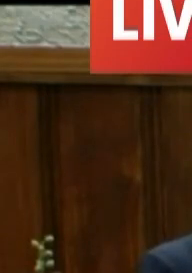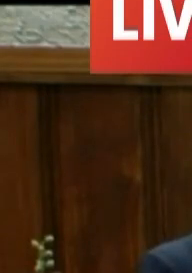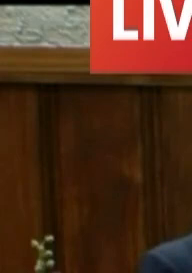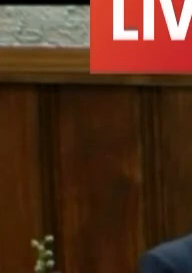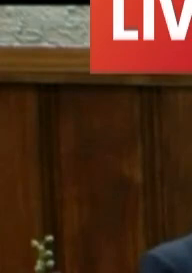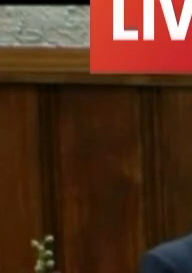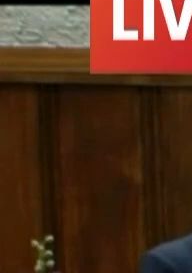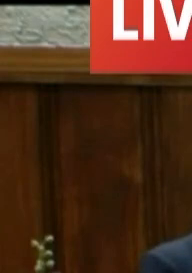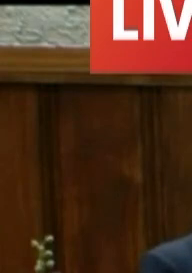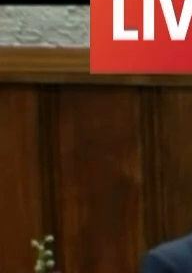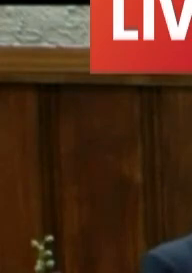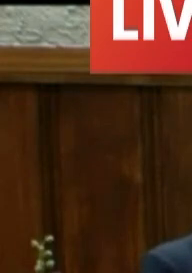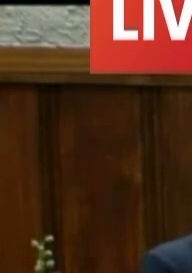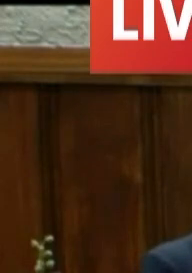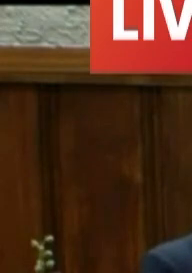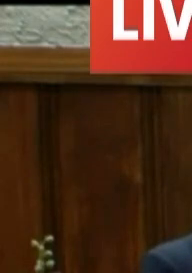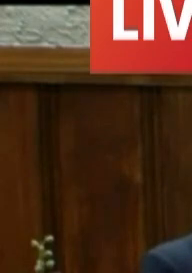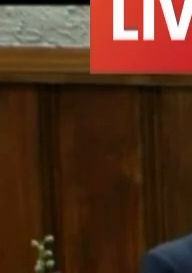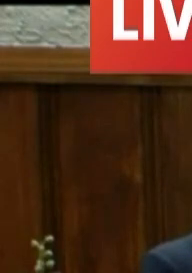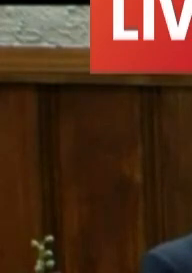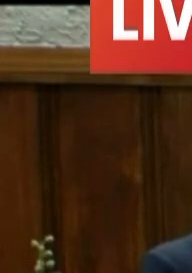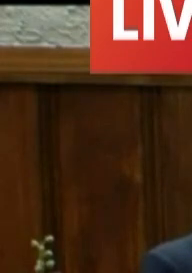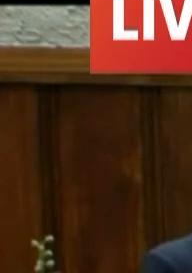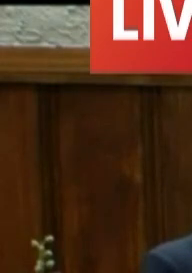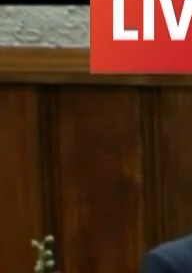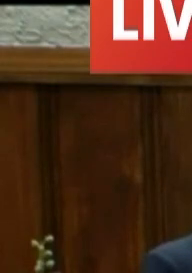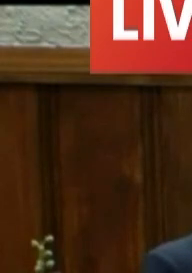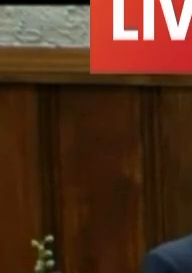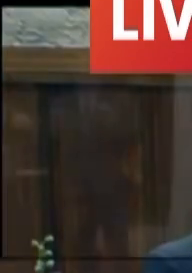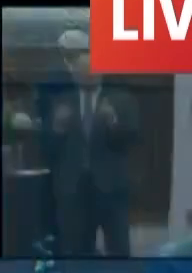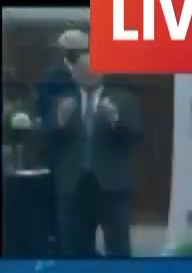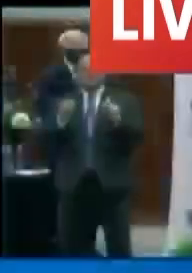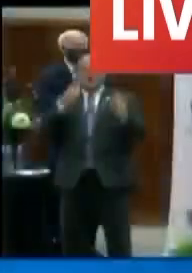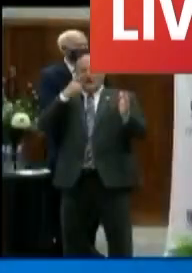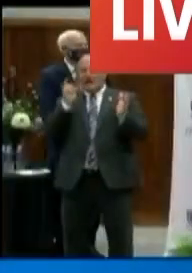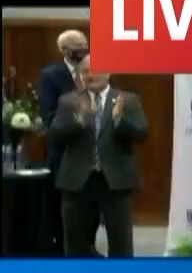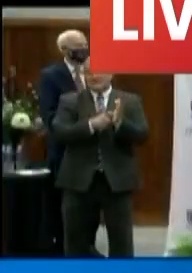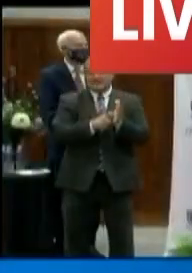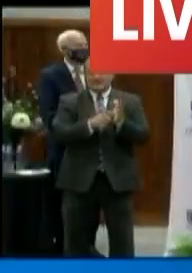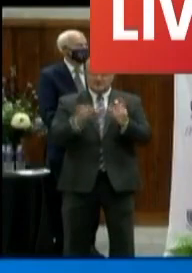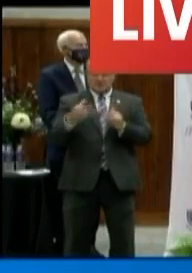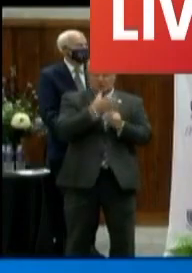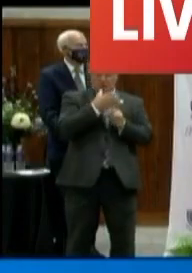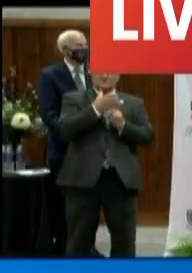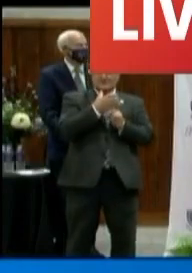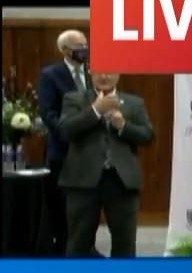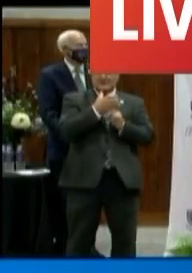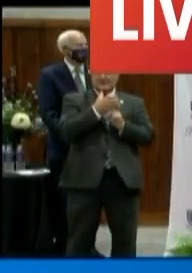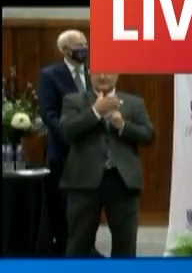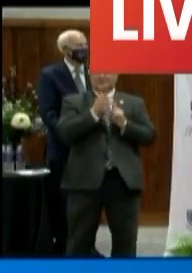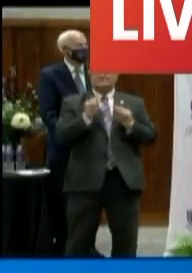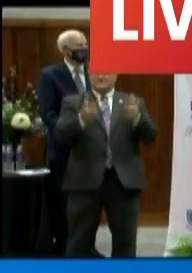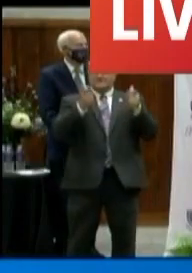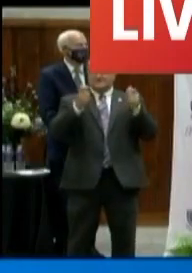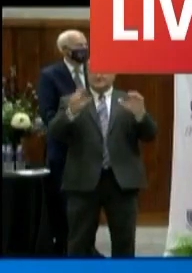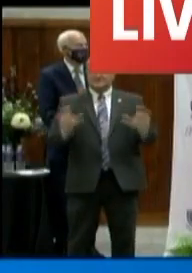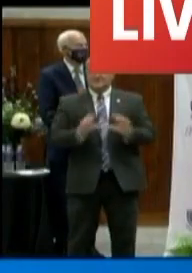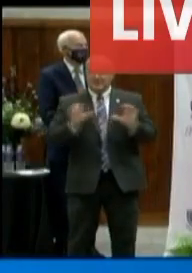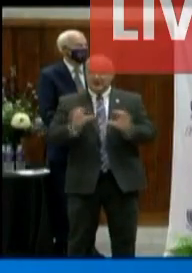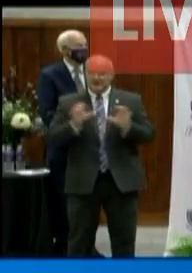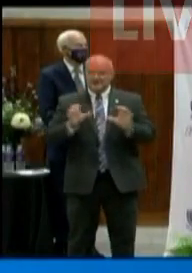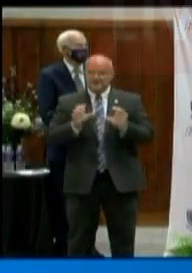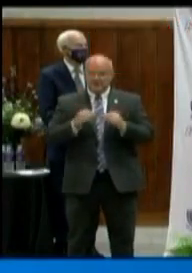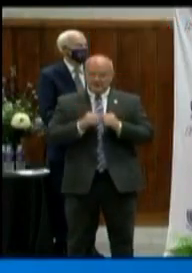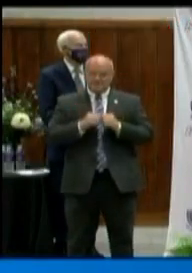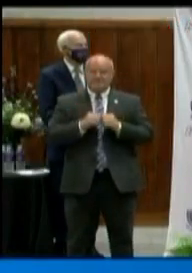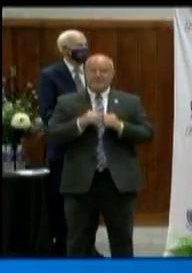ventilation, and there have been no deaths. The cases were rapidly identified. A quarantine was, again, rapidly